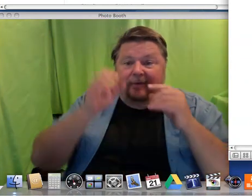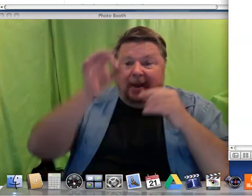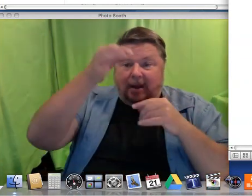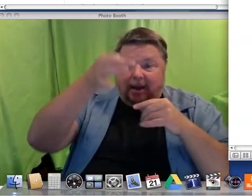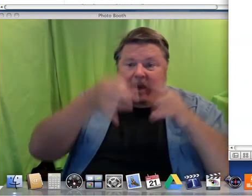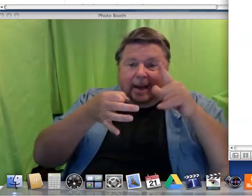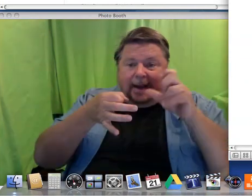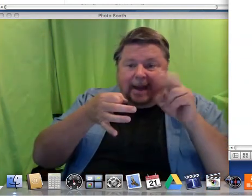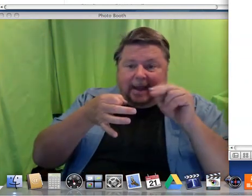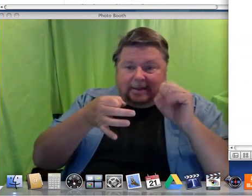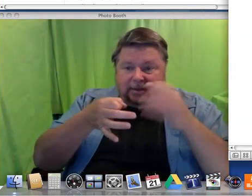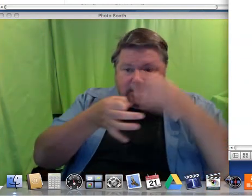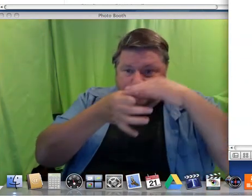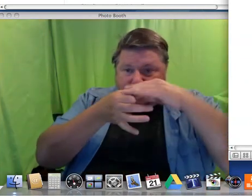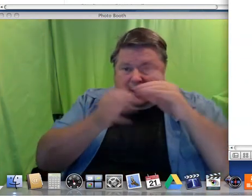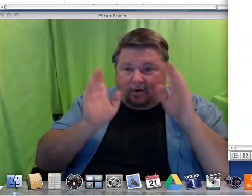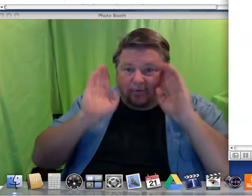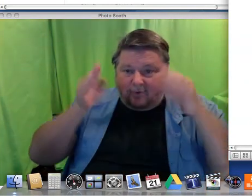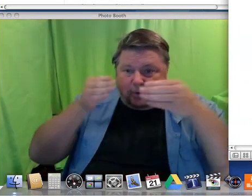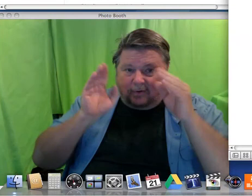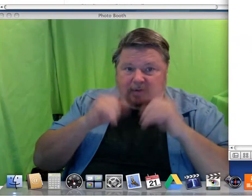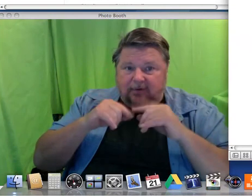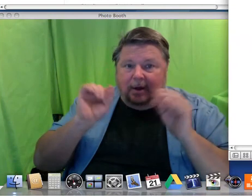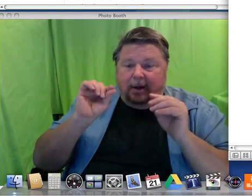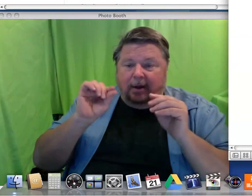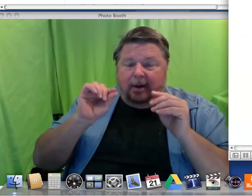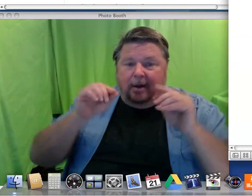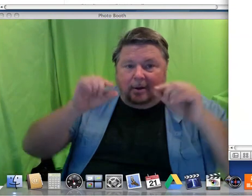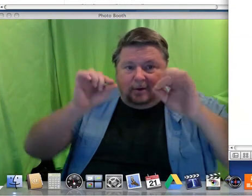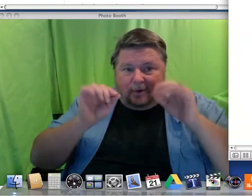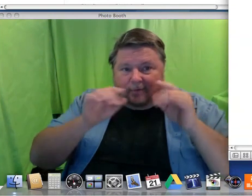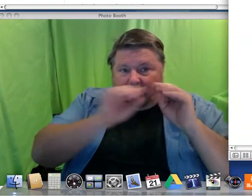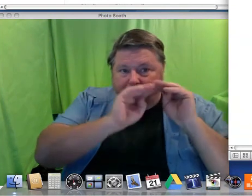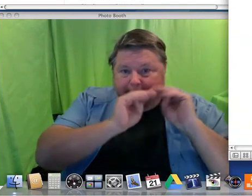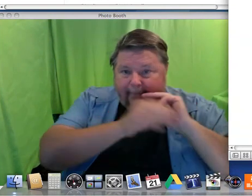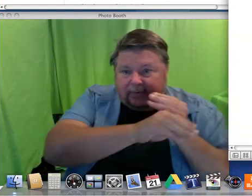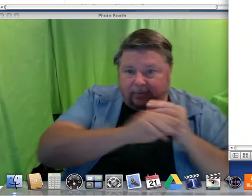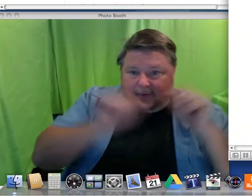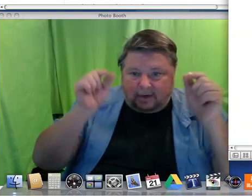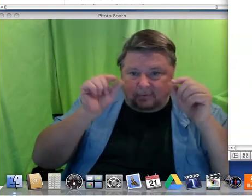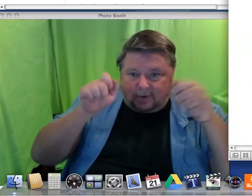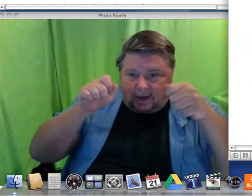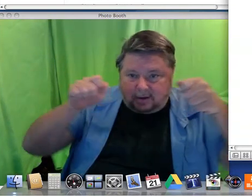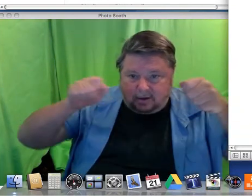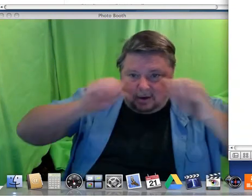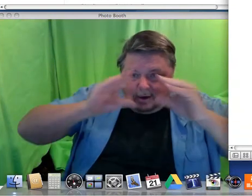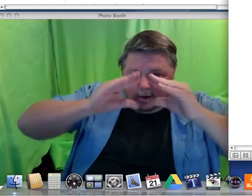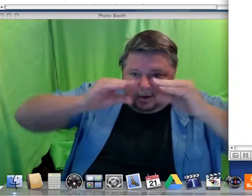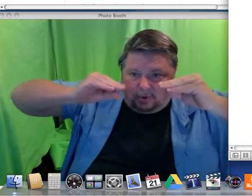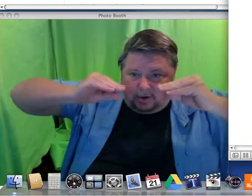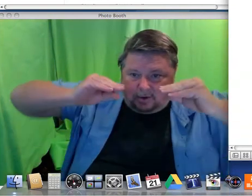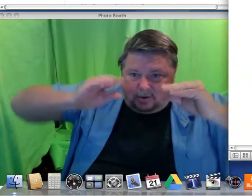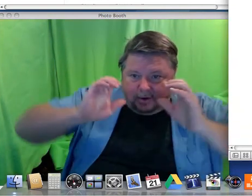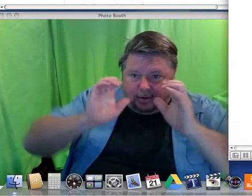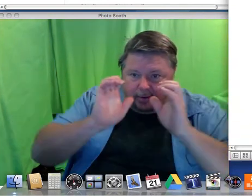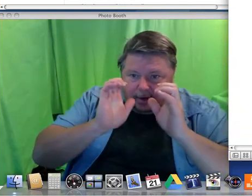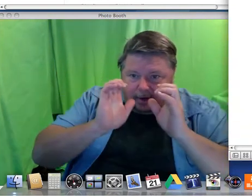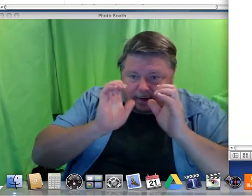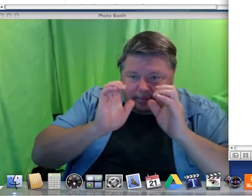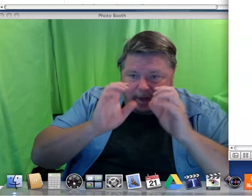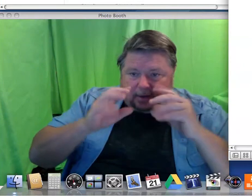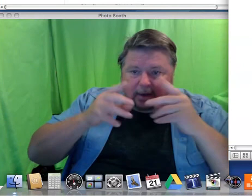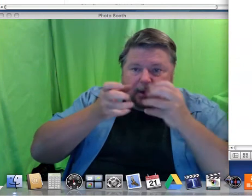have a lens that focuses, because you have little muscles on either side that pull it or